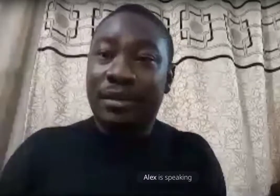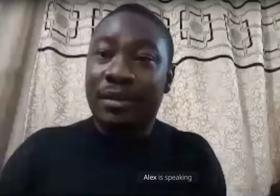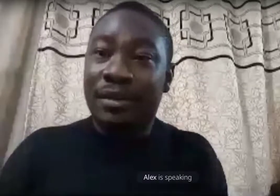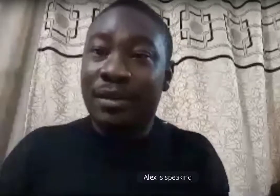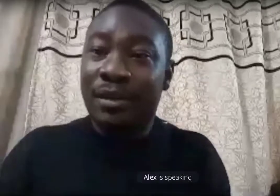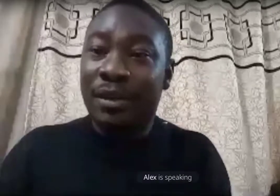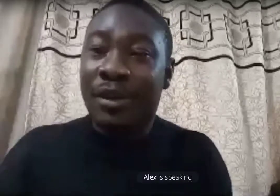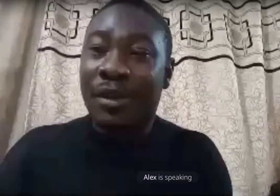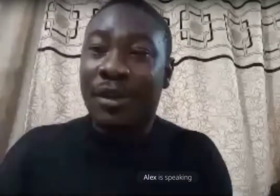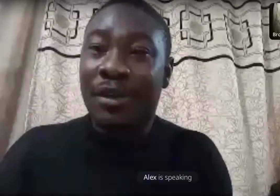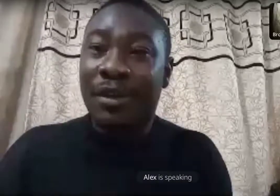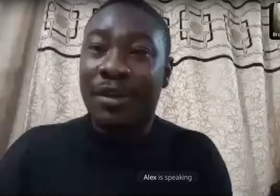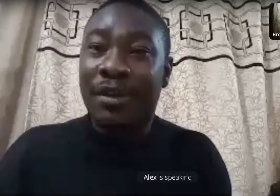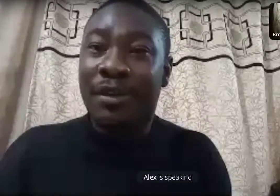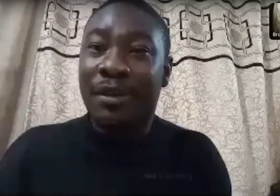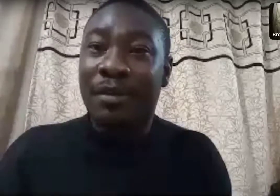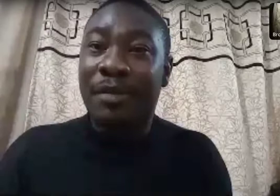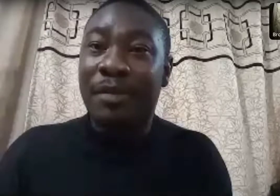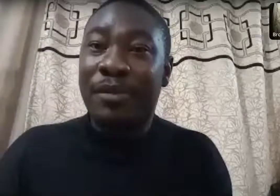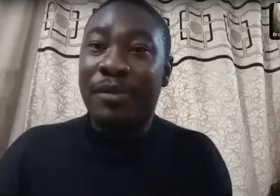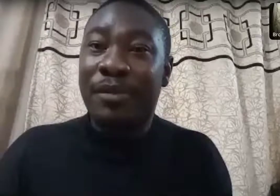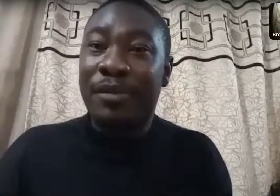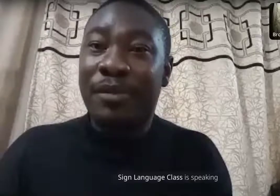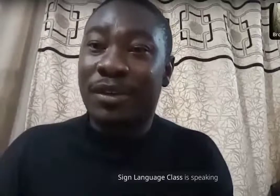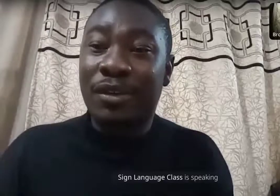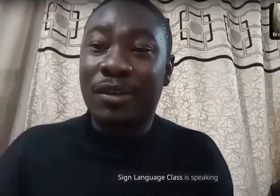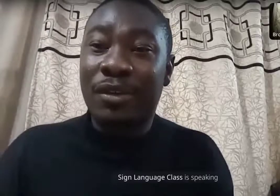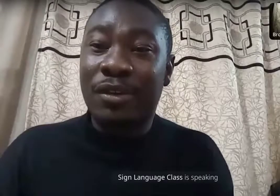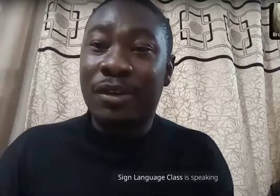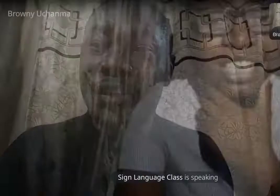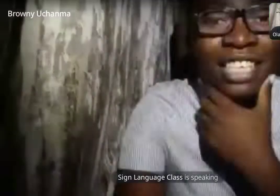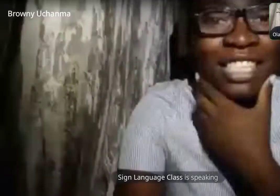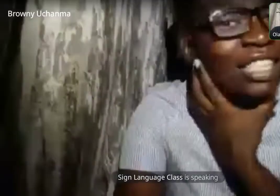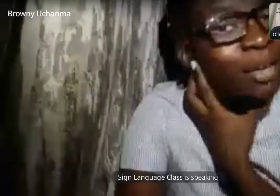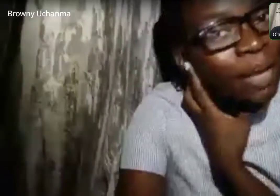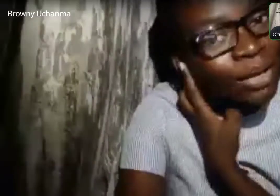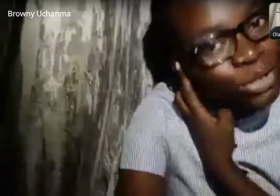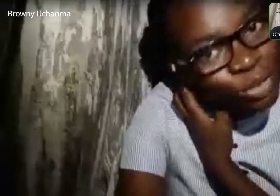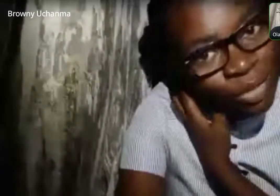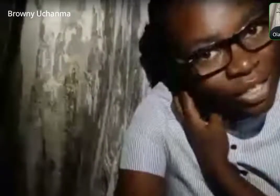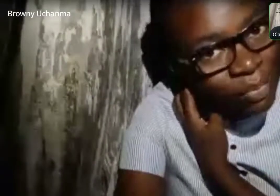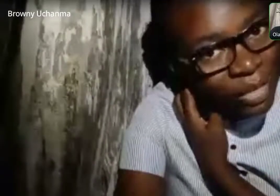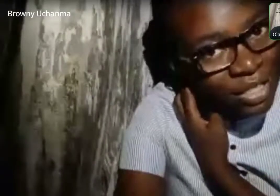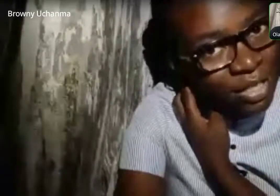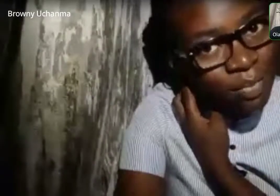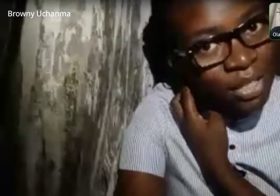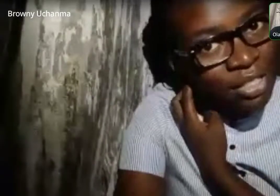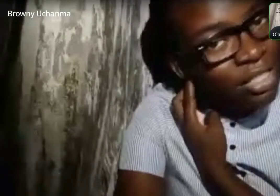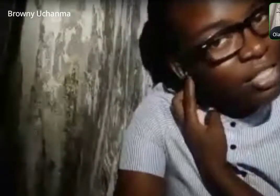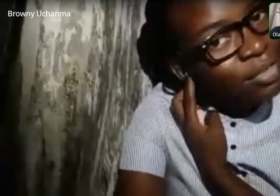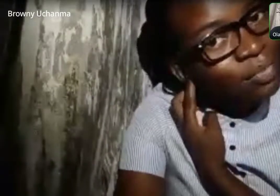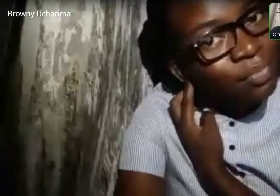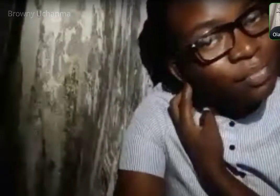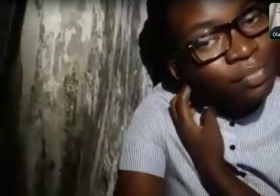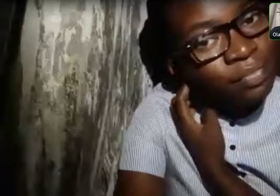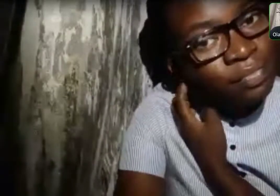prayers see were Uju. answered. Frankie, this Honestly, isn't to ask you, but the participants. I'm not supposed to say this, but I actually